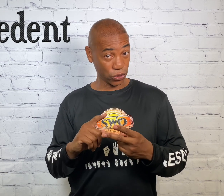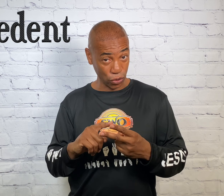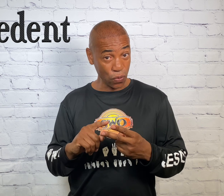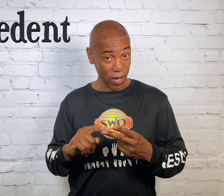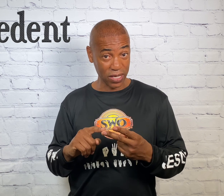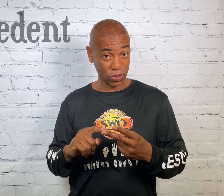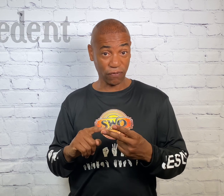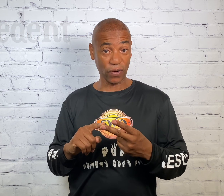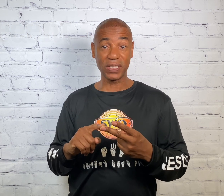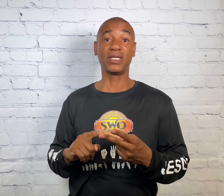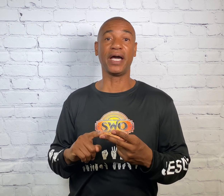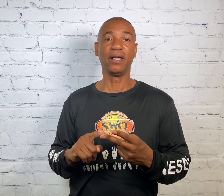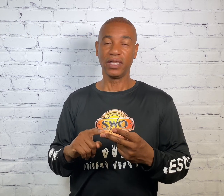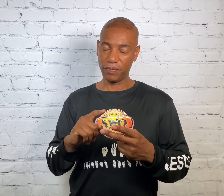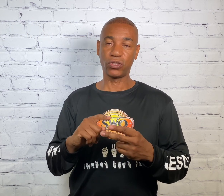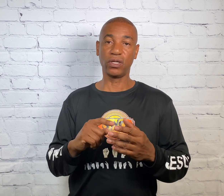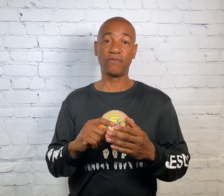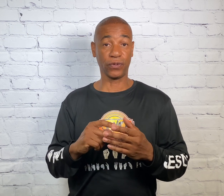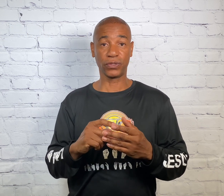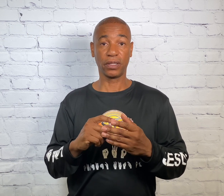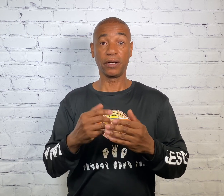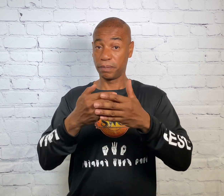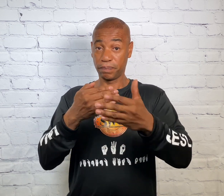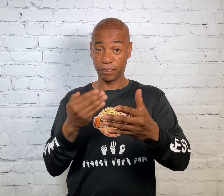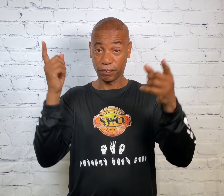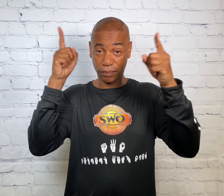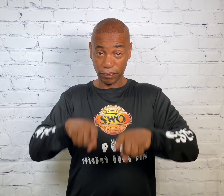2 ways to form this sign. Let me show you the first.